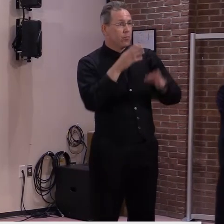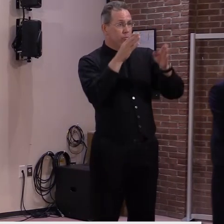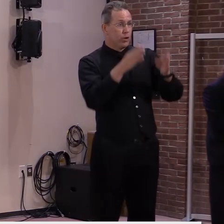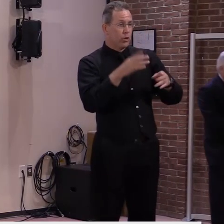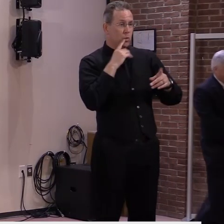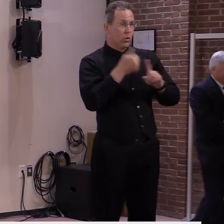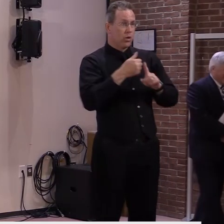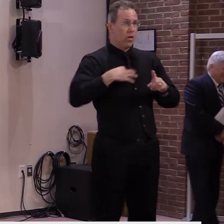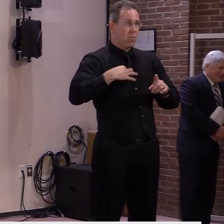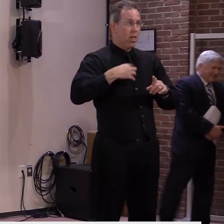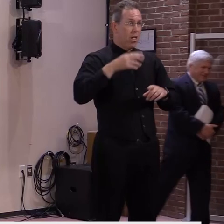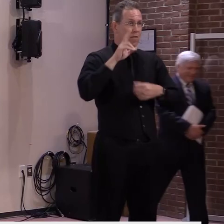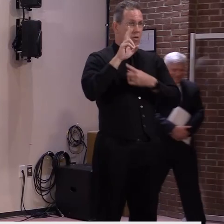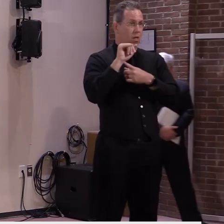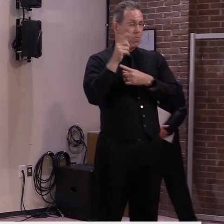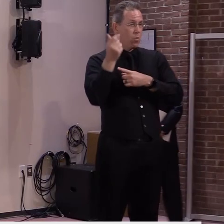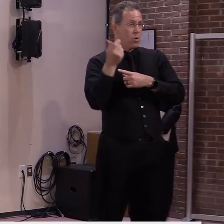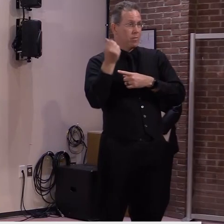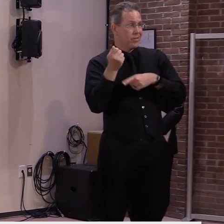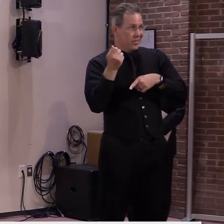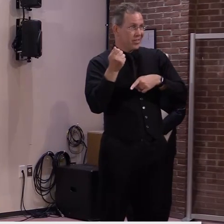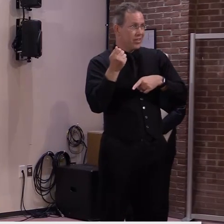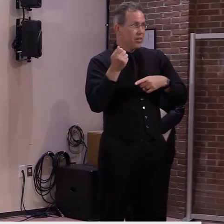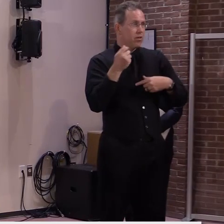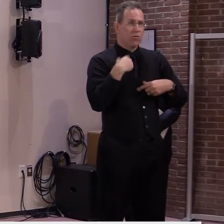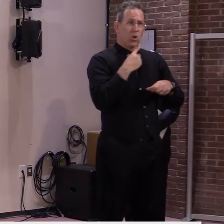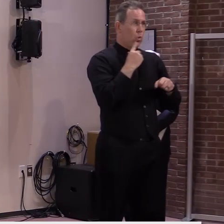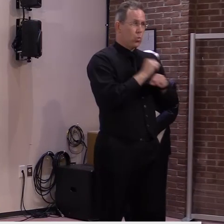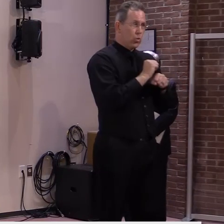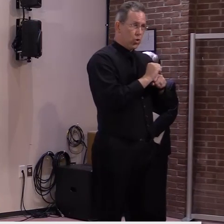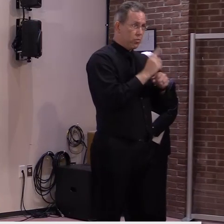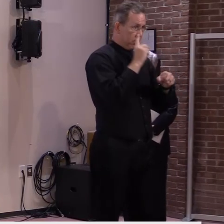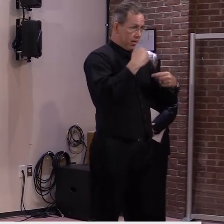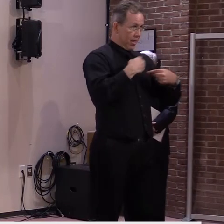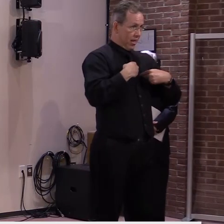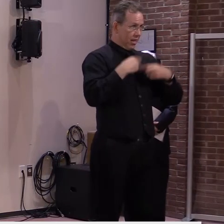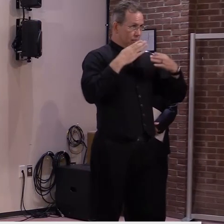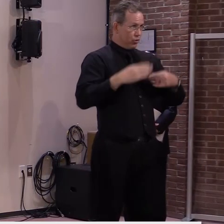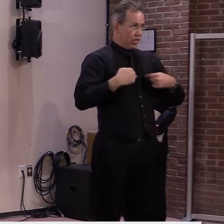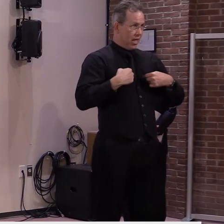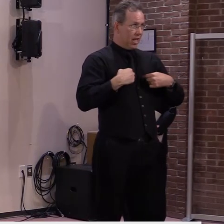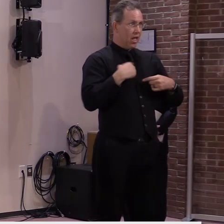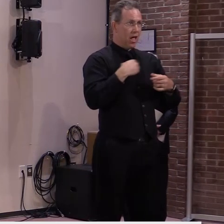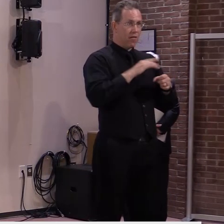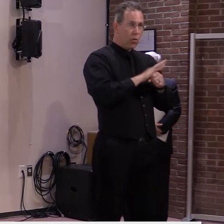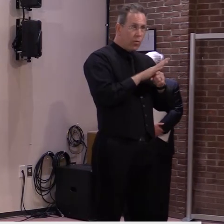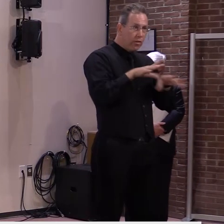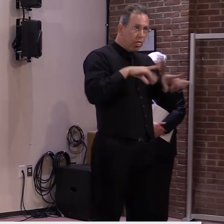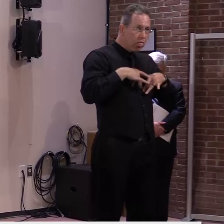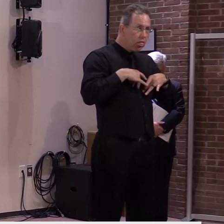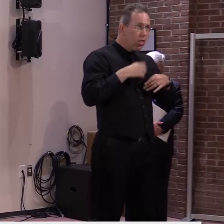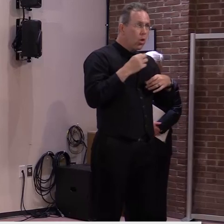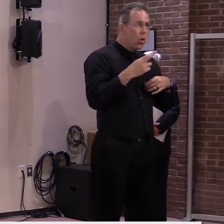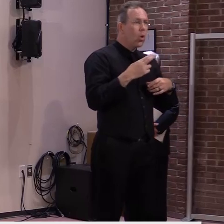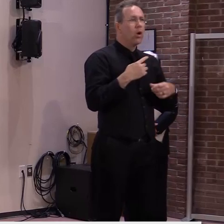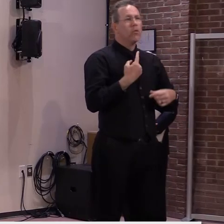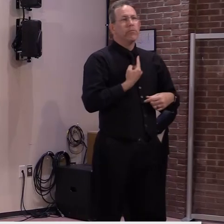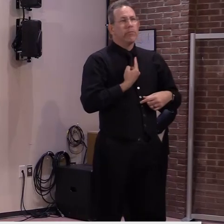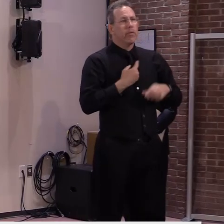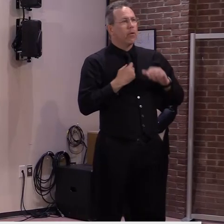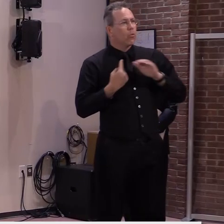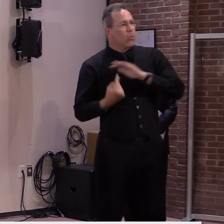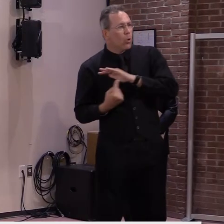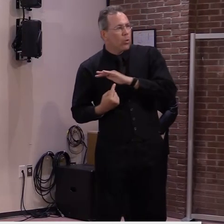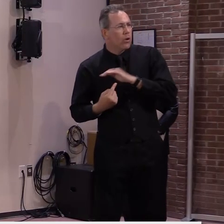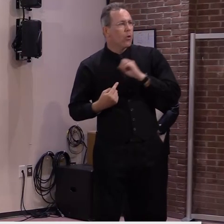they themselves have either contracted COVID-19 and need to quarantine, or were exposed and need to